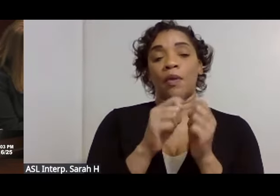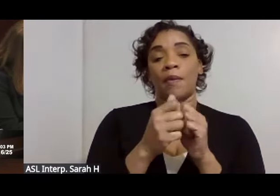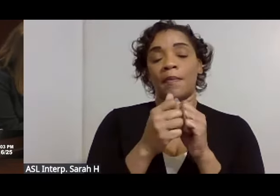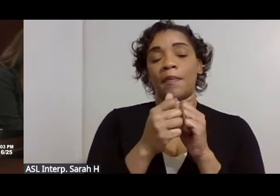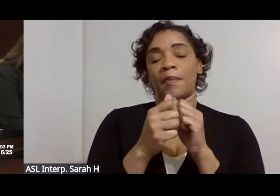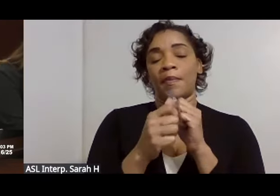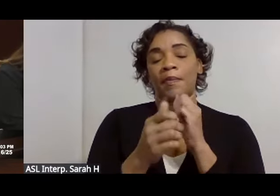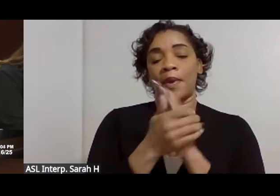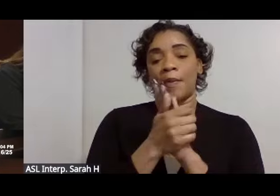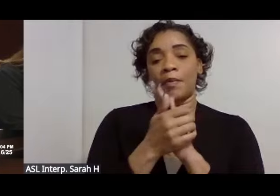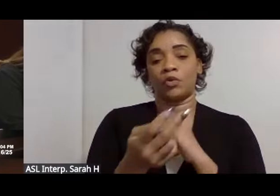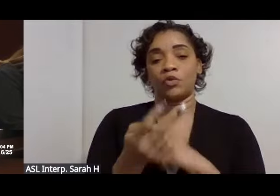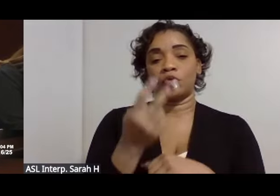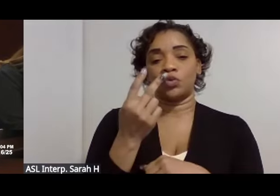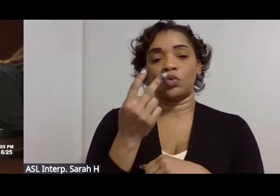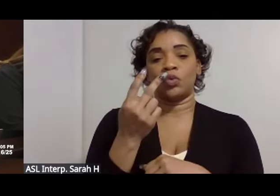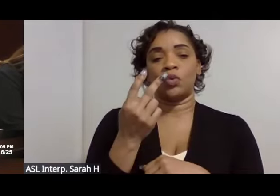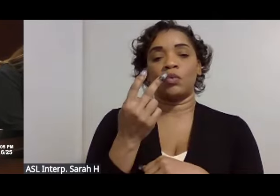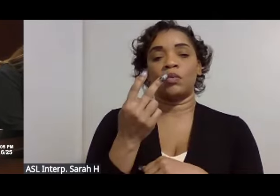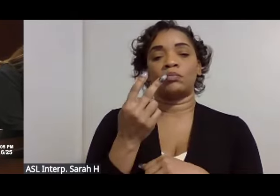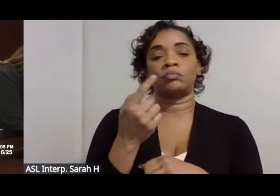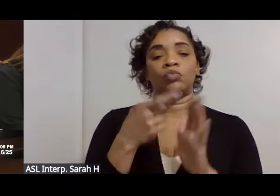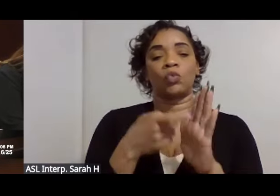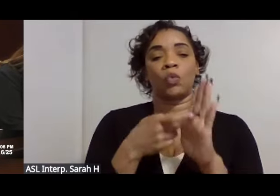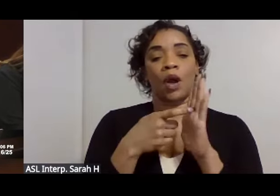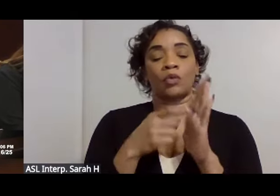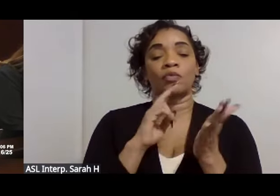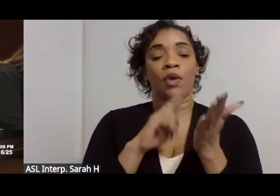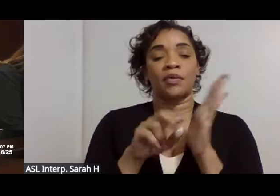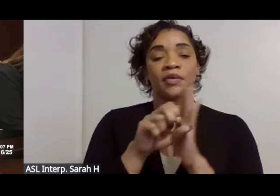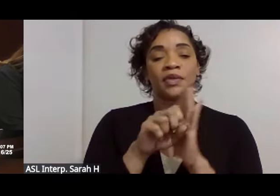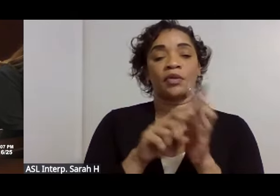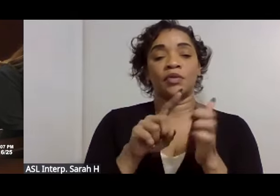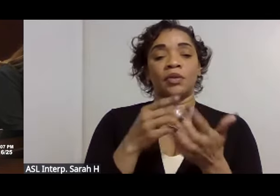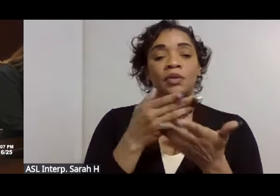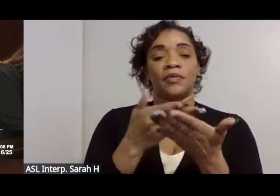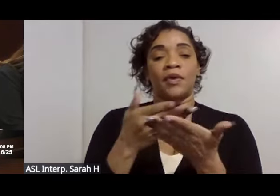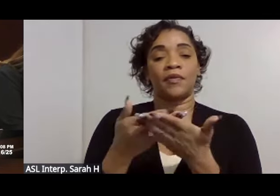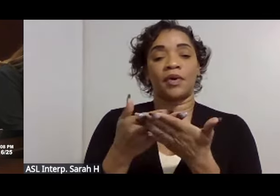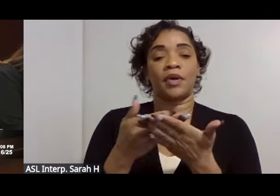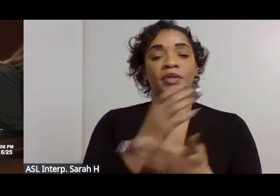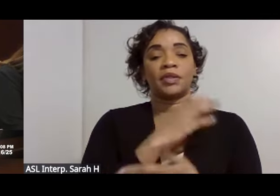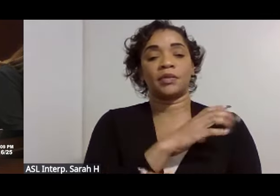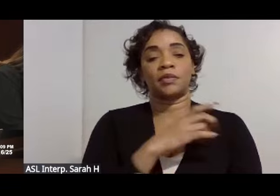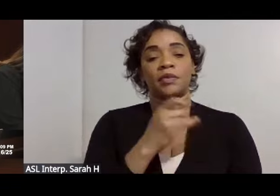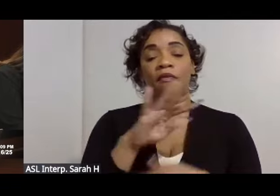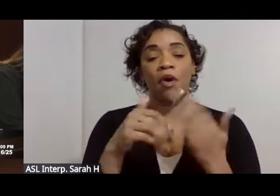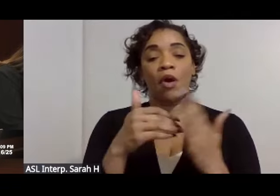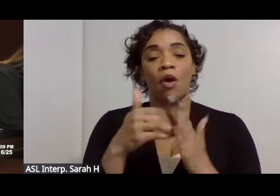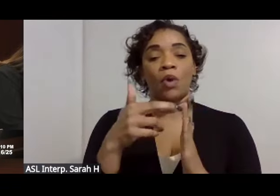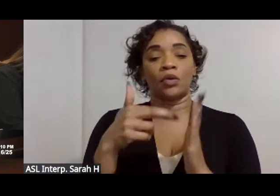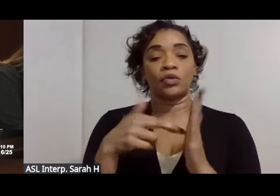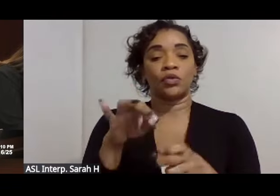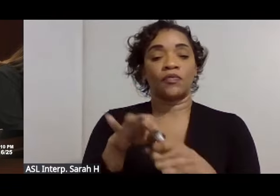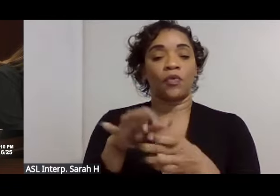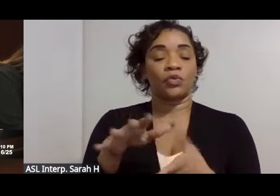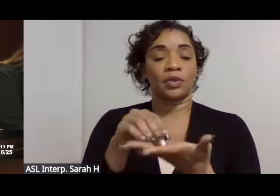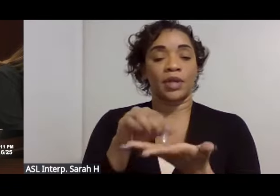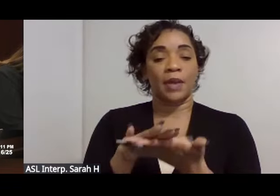of all registered voters, document citizenship, remove non-citizens using governmental records, and track separate